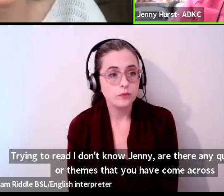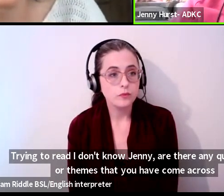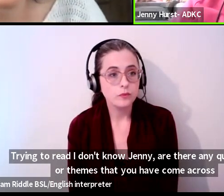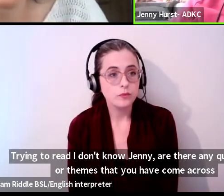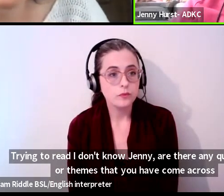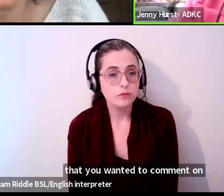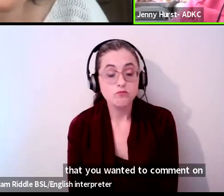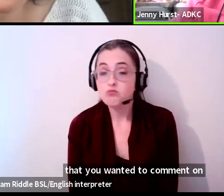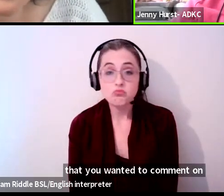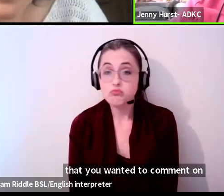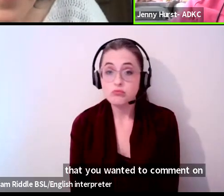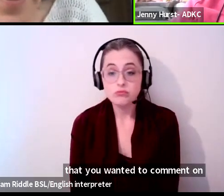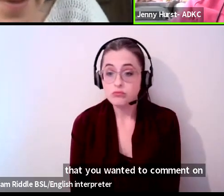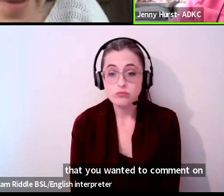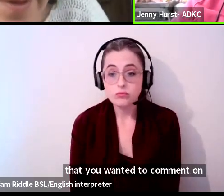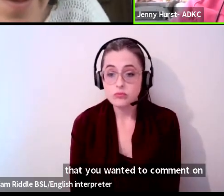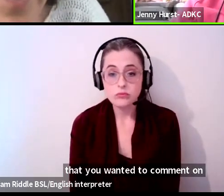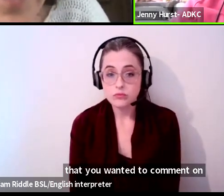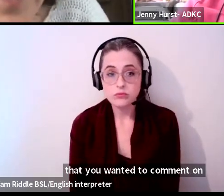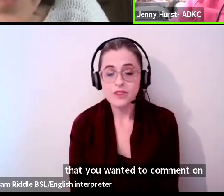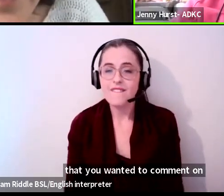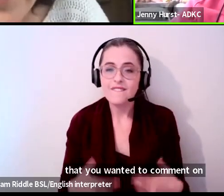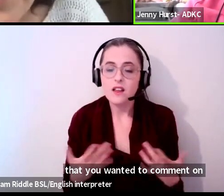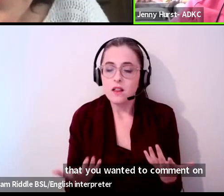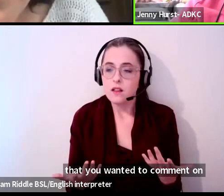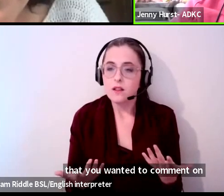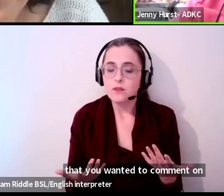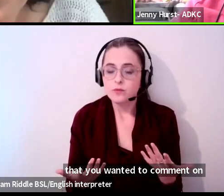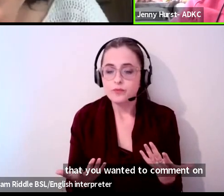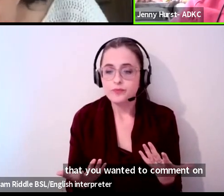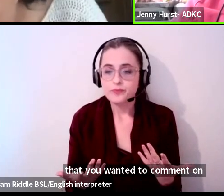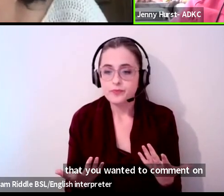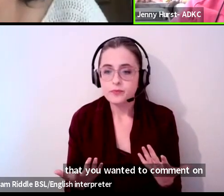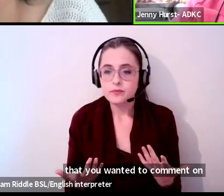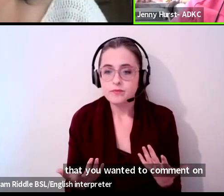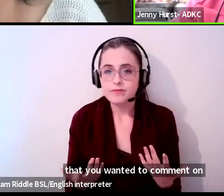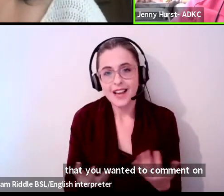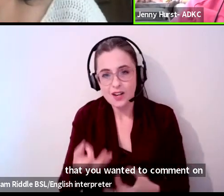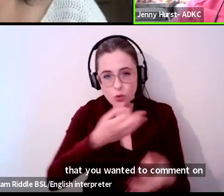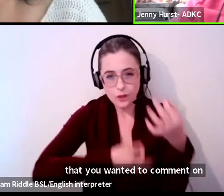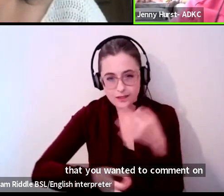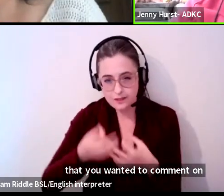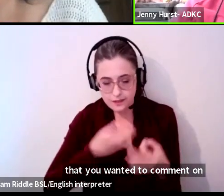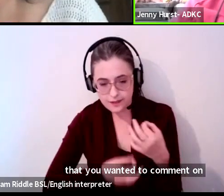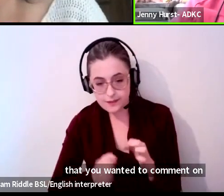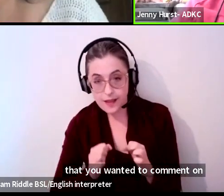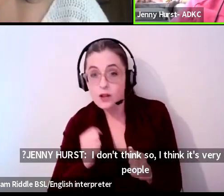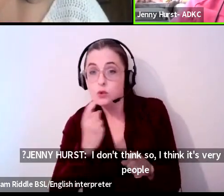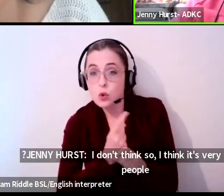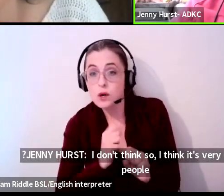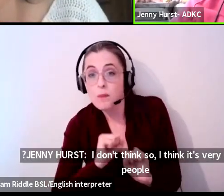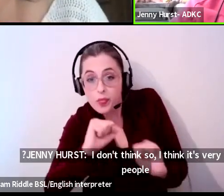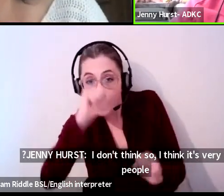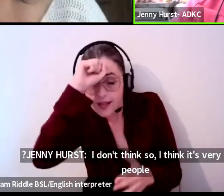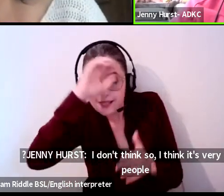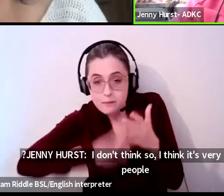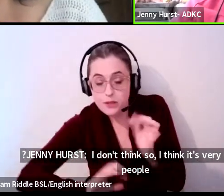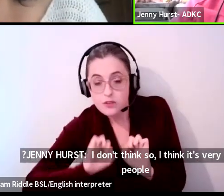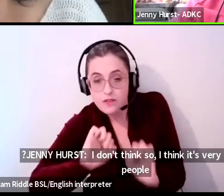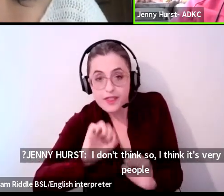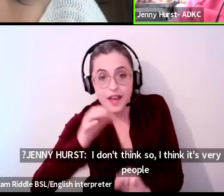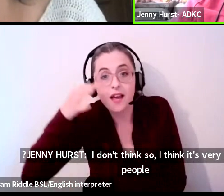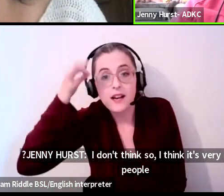I don't think so. I think it's very much people are saying what their experiences of their